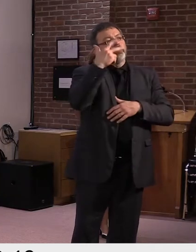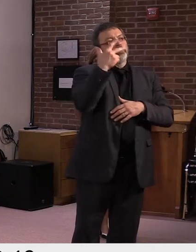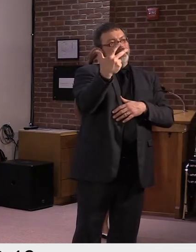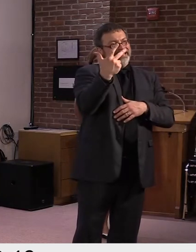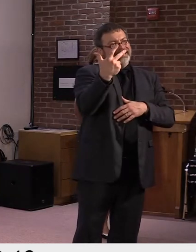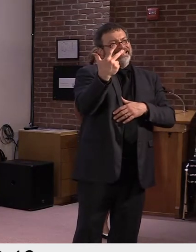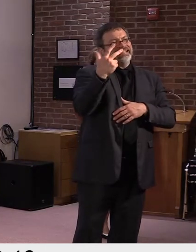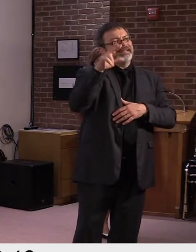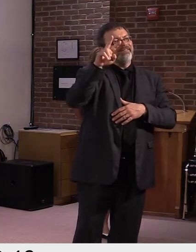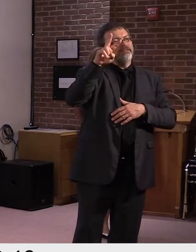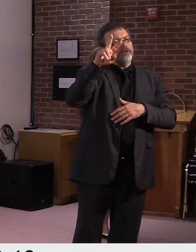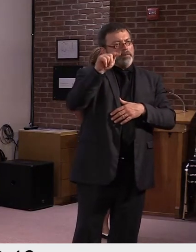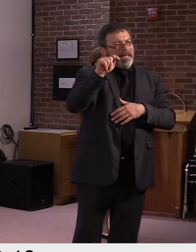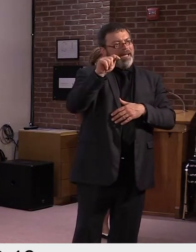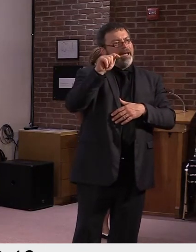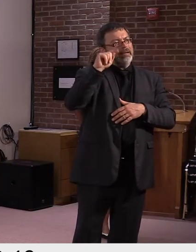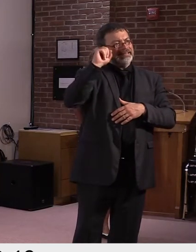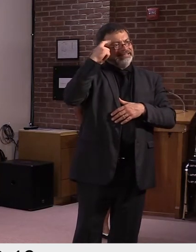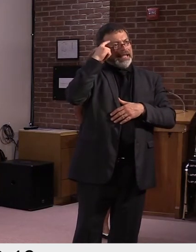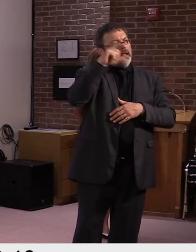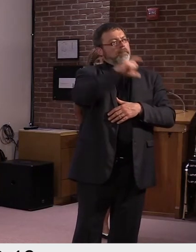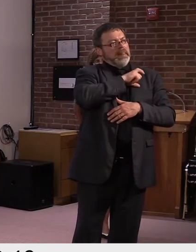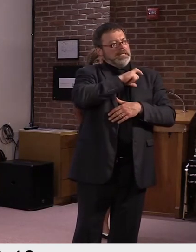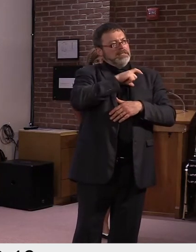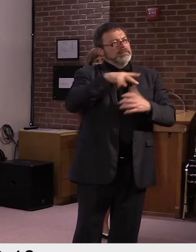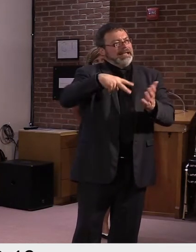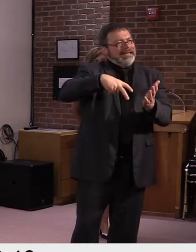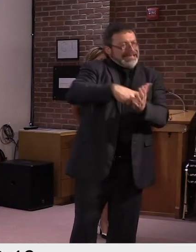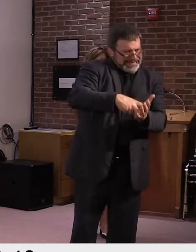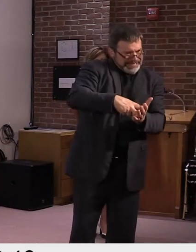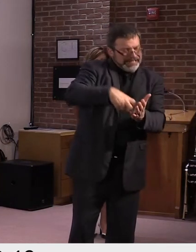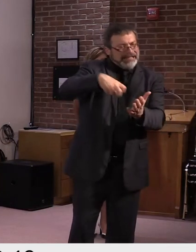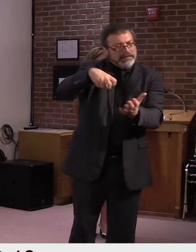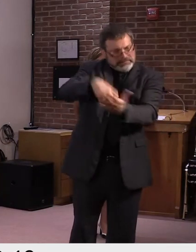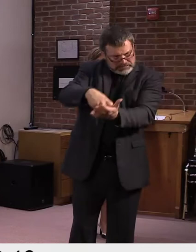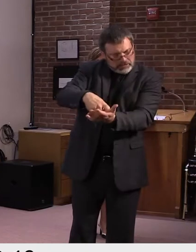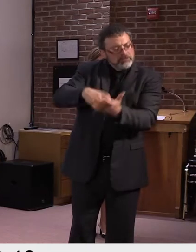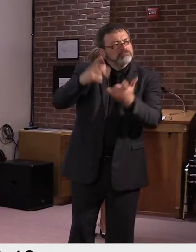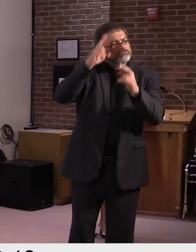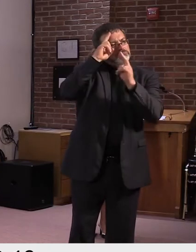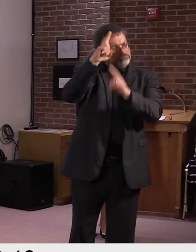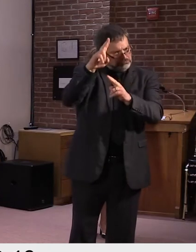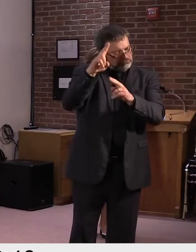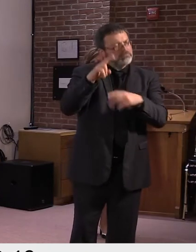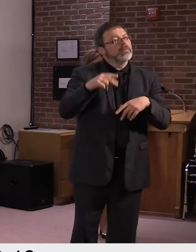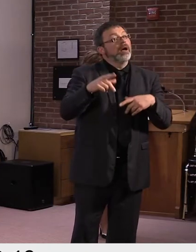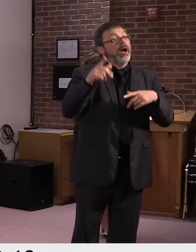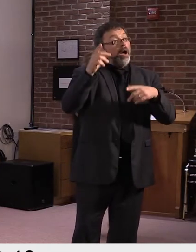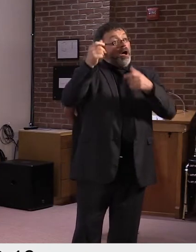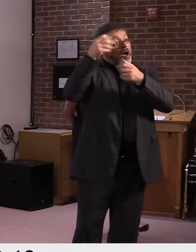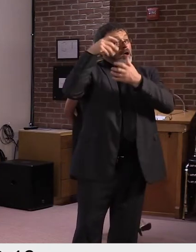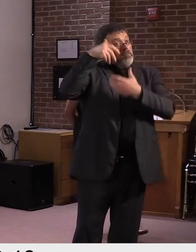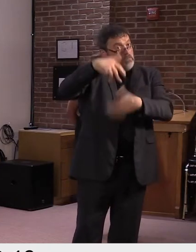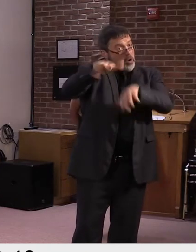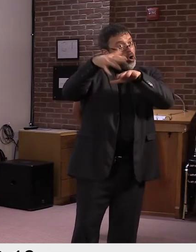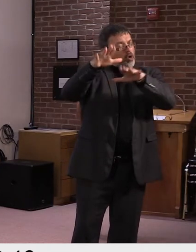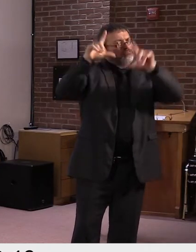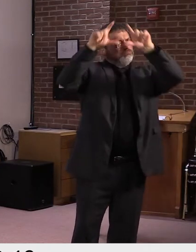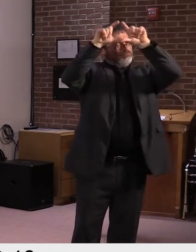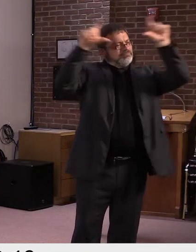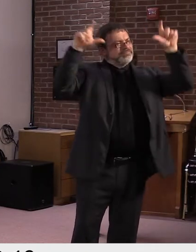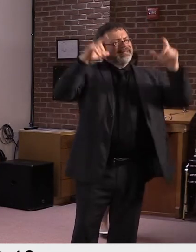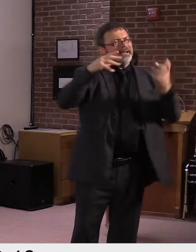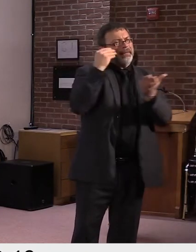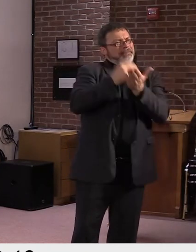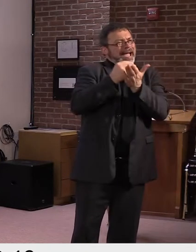demilitarize police, and abolish police. The reader is wondering, Governor, if those are